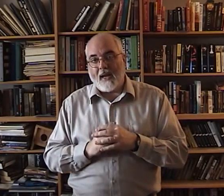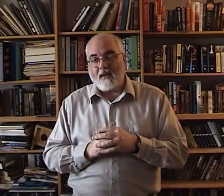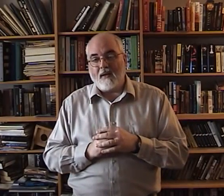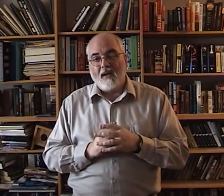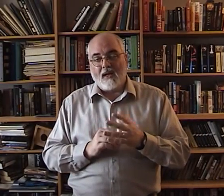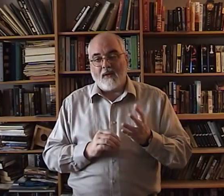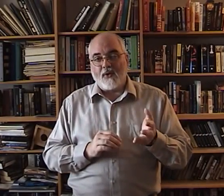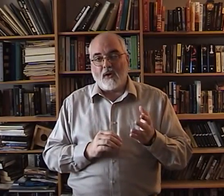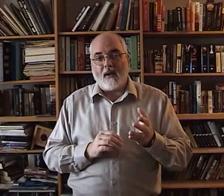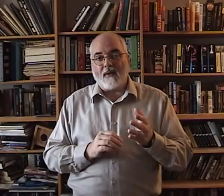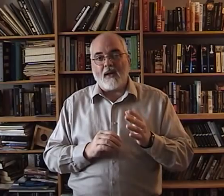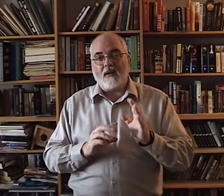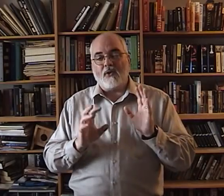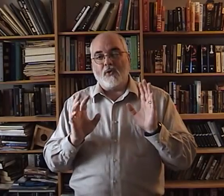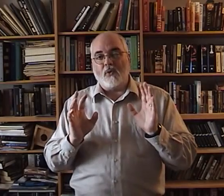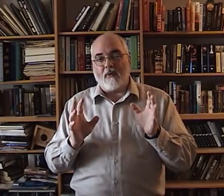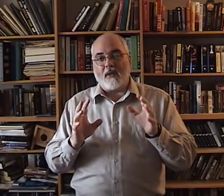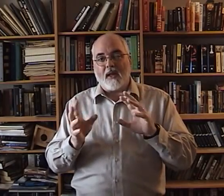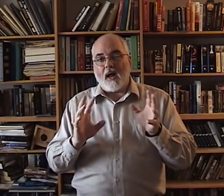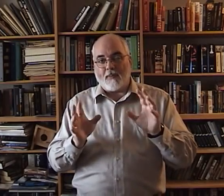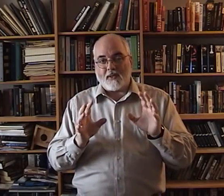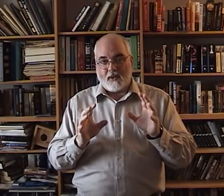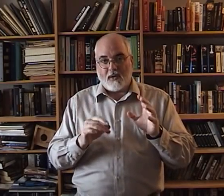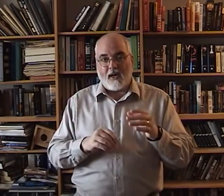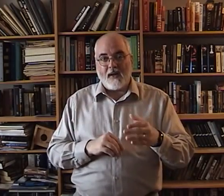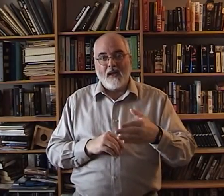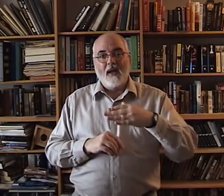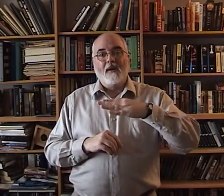handed. If you're left handed, you do everything opposite, okay?